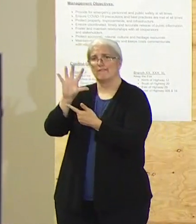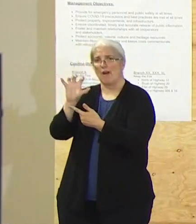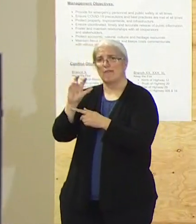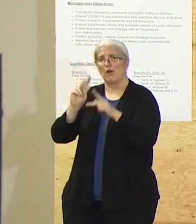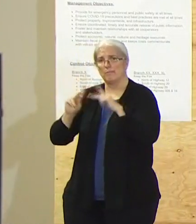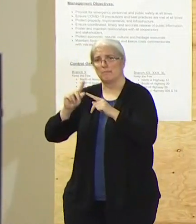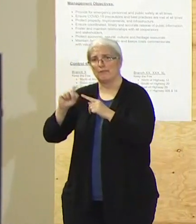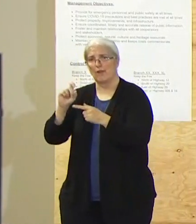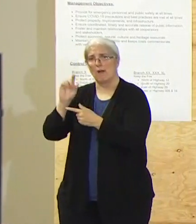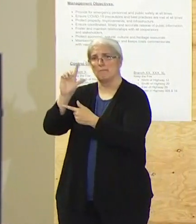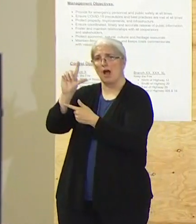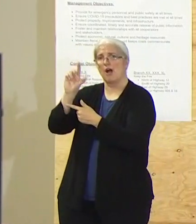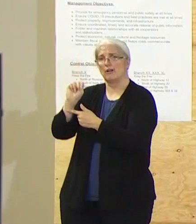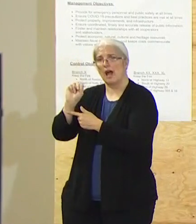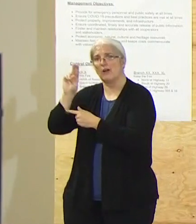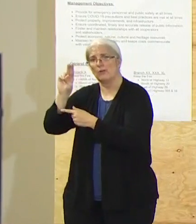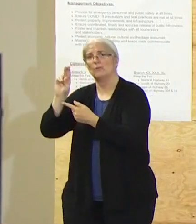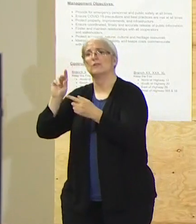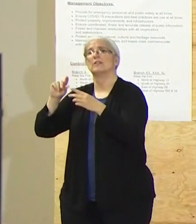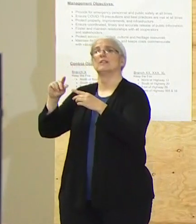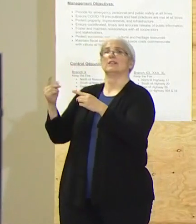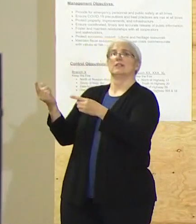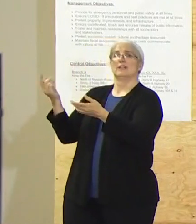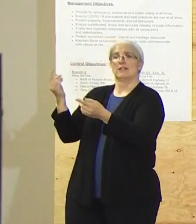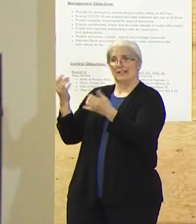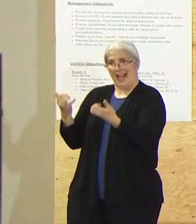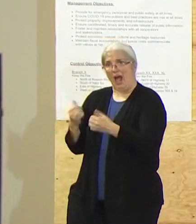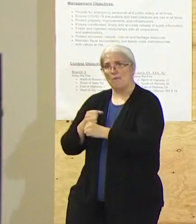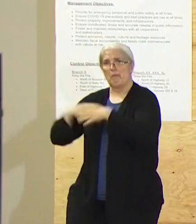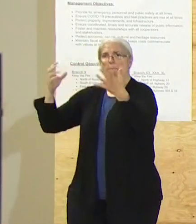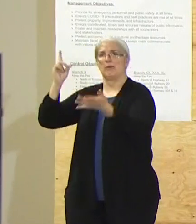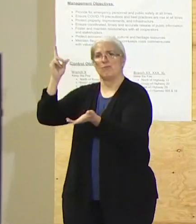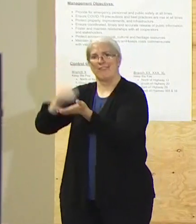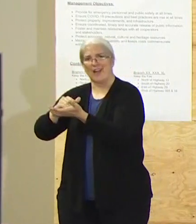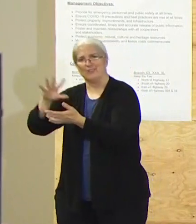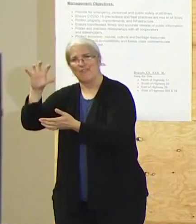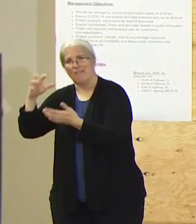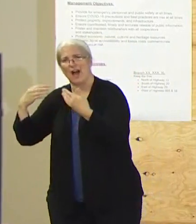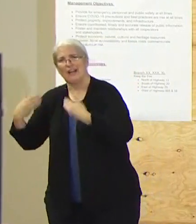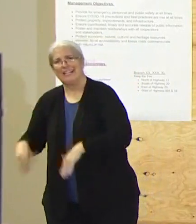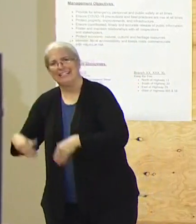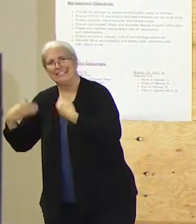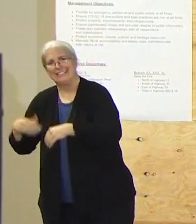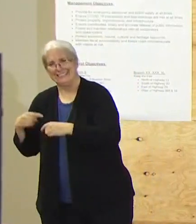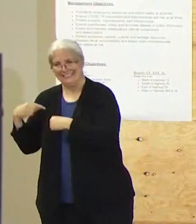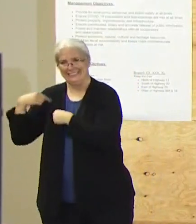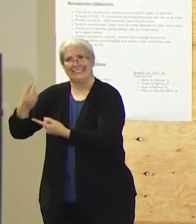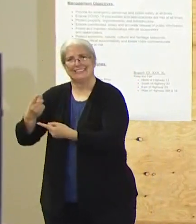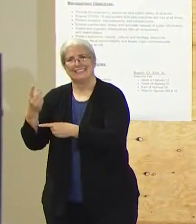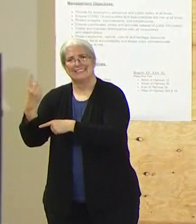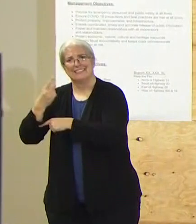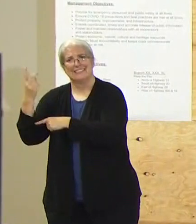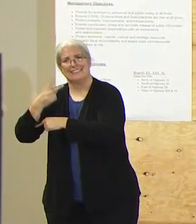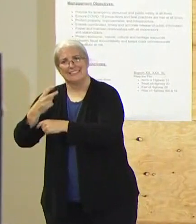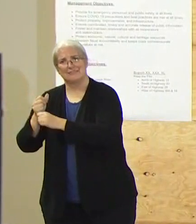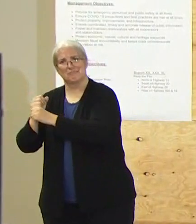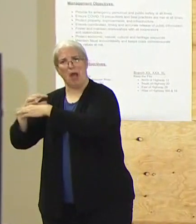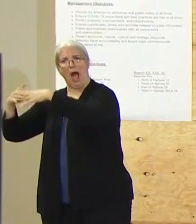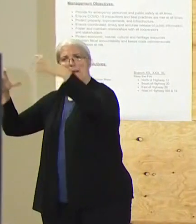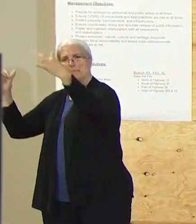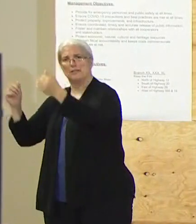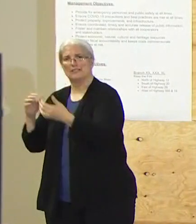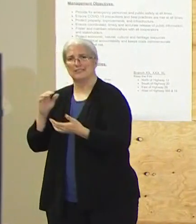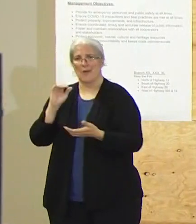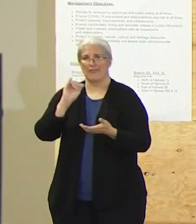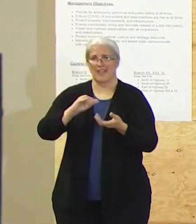here today, more than doubling the resources in the last 24 hours. By the way, we had to double the number of shelters for evacuees